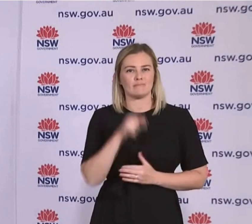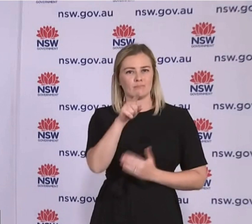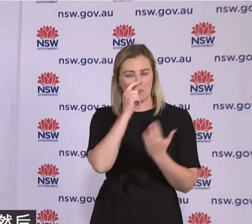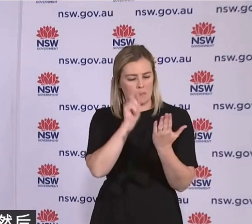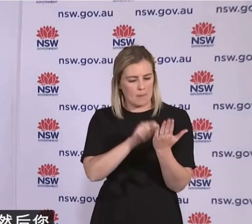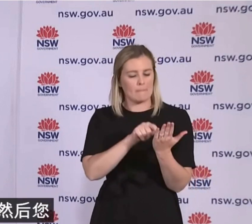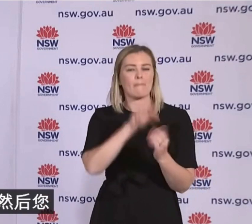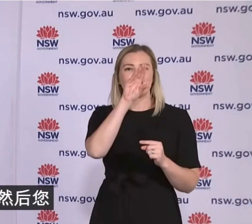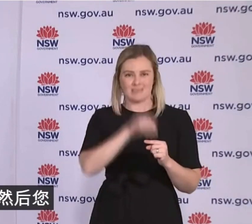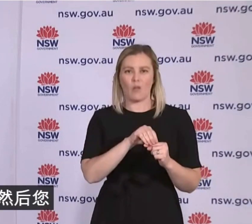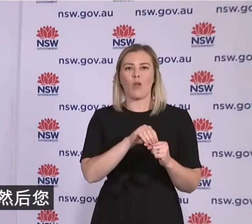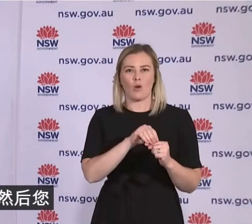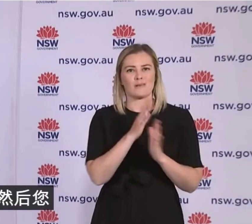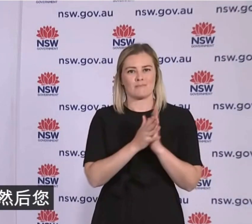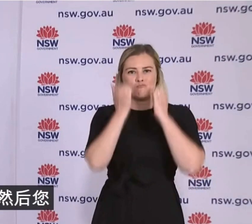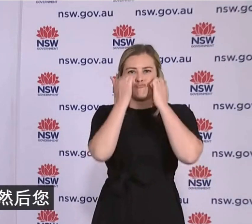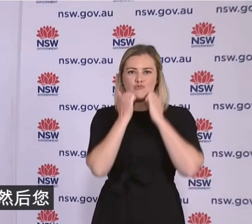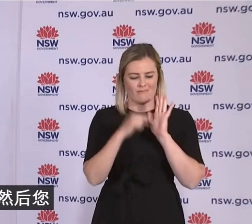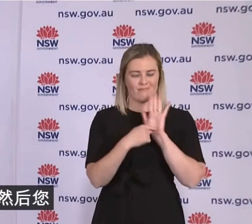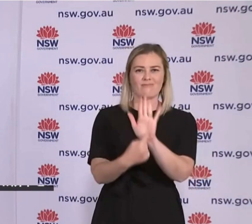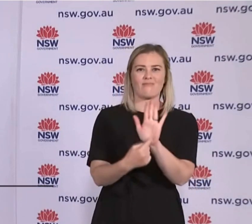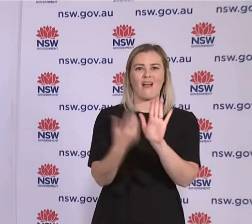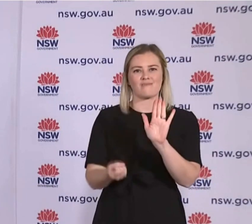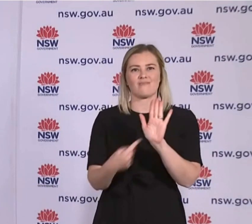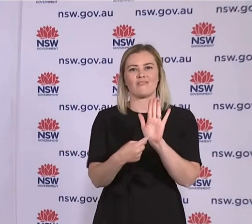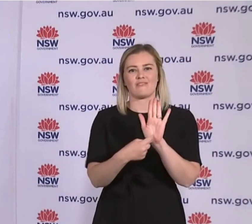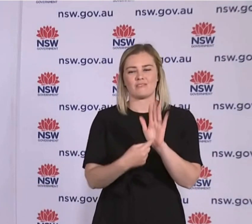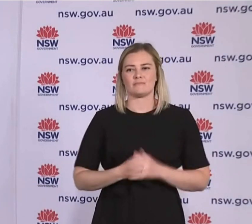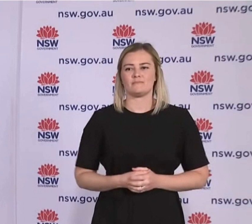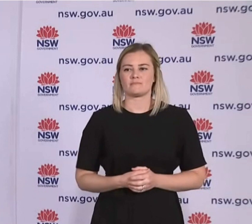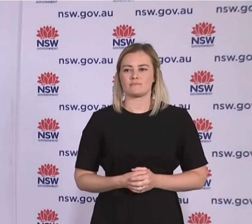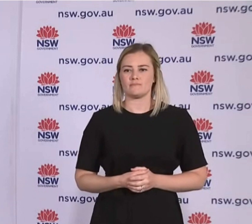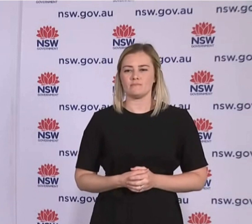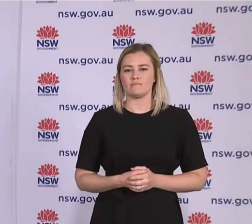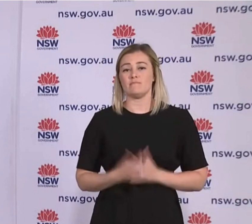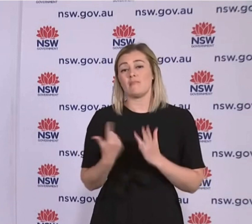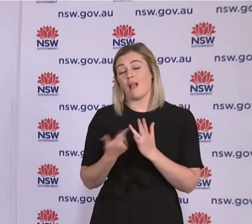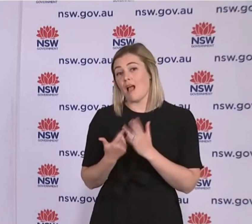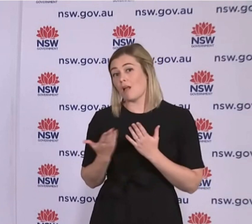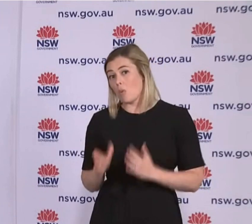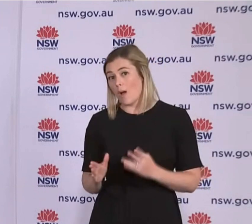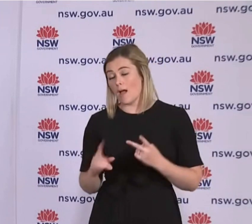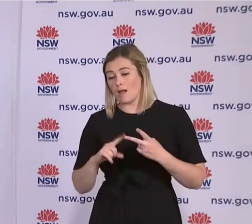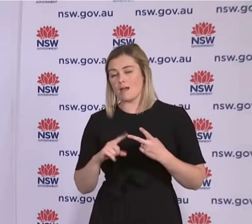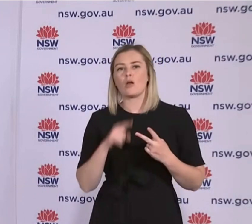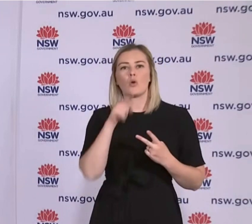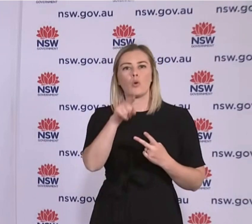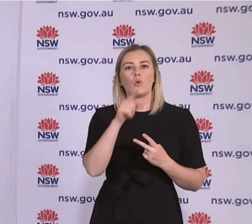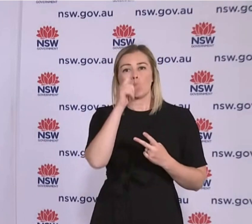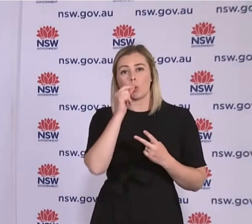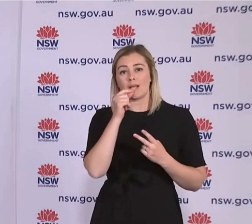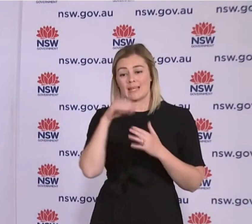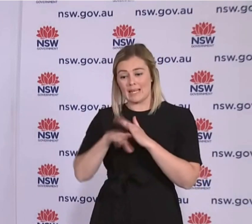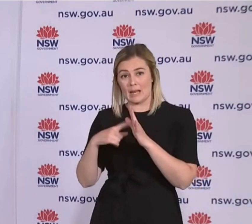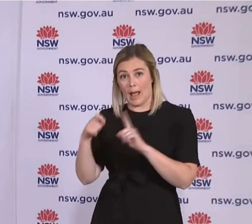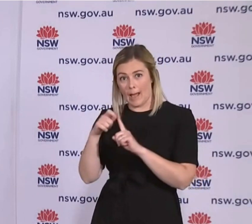Express app, and then you can get your certificate on that app. Another way to do it is, once you're in that app, you can then download it into